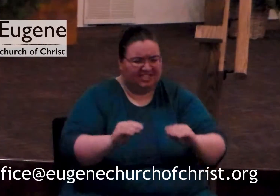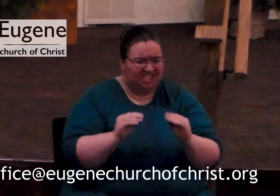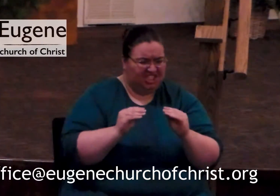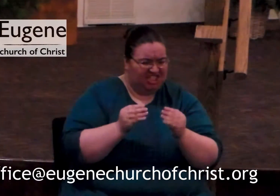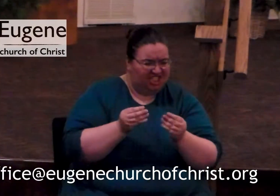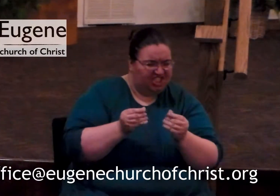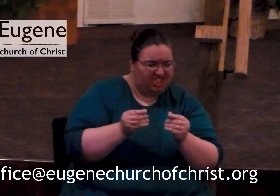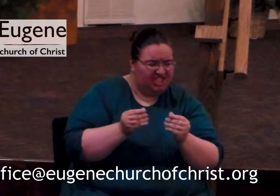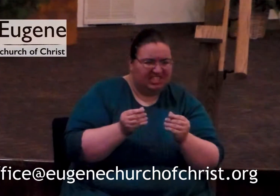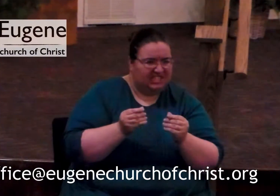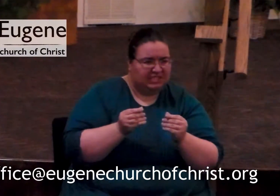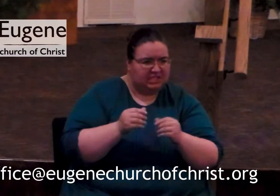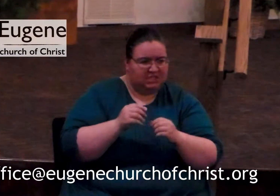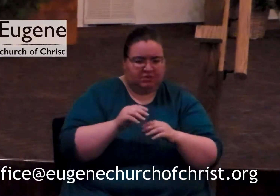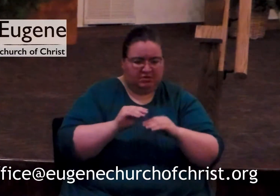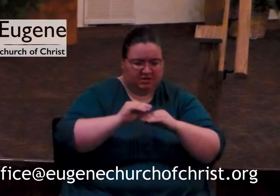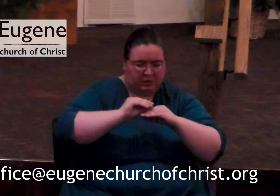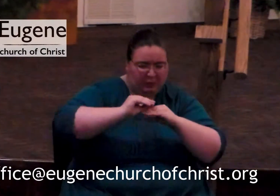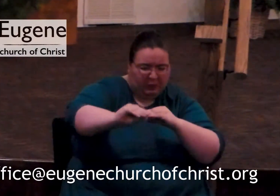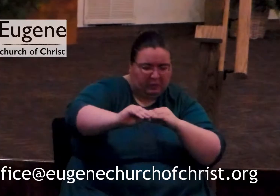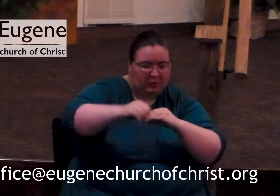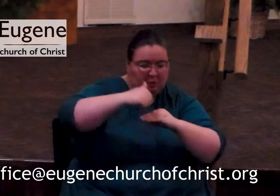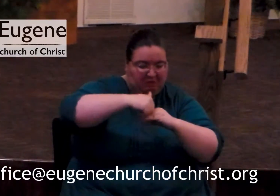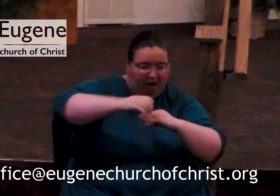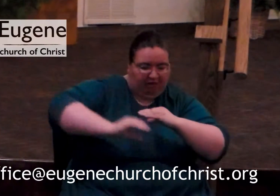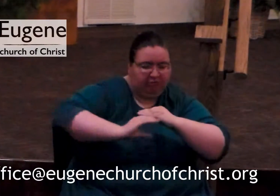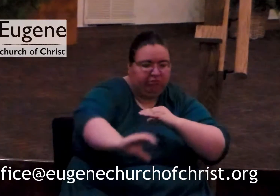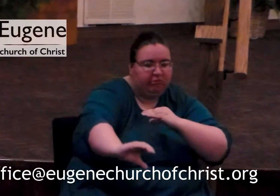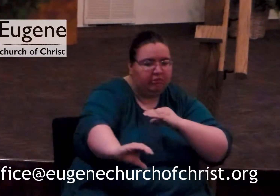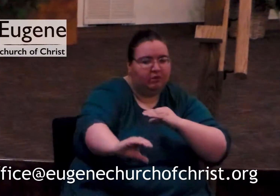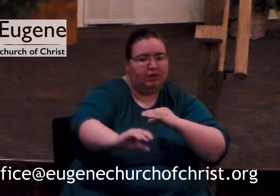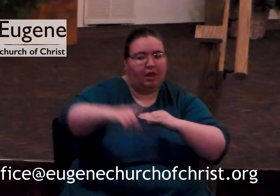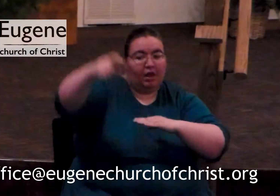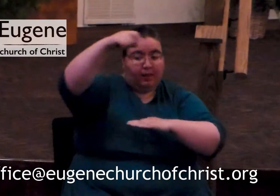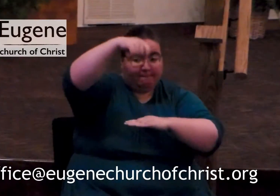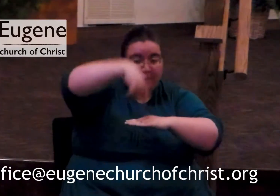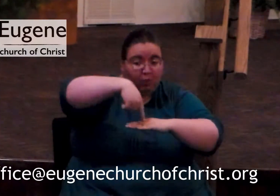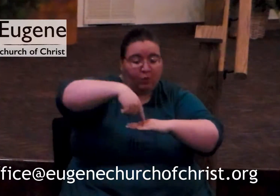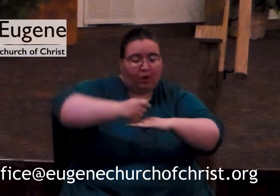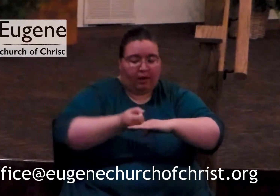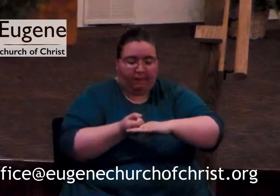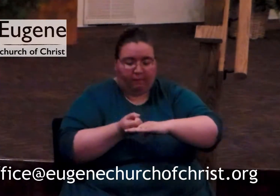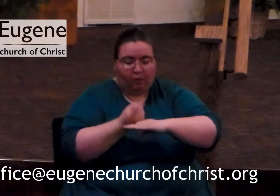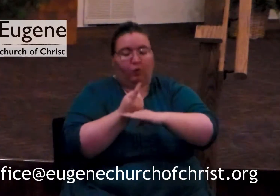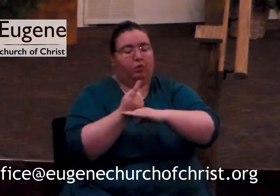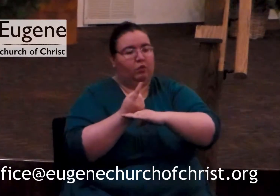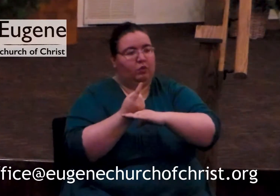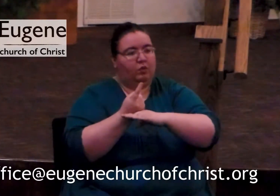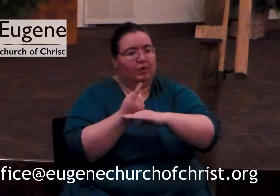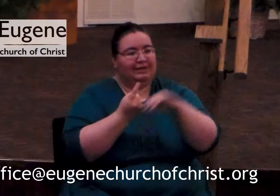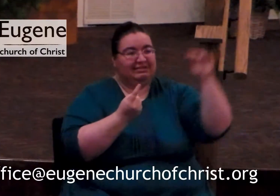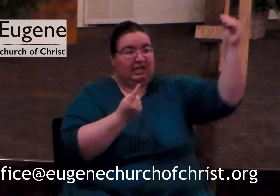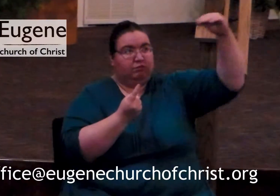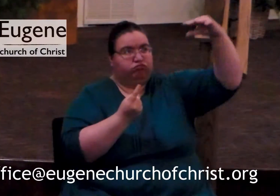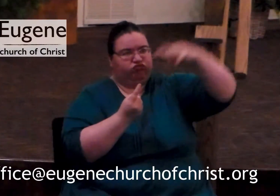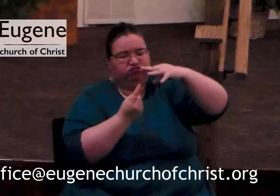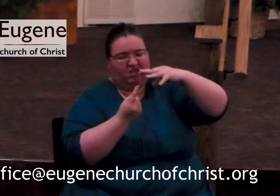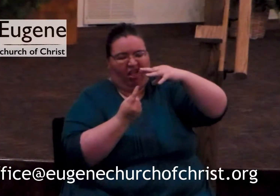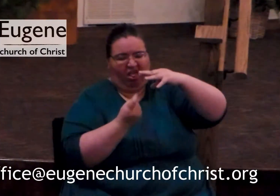soil was shallow. But when the sun came up, the plants were scorched. They withered because they had no root. The rocky places. And the way he would describe this